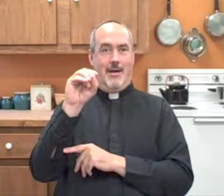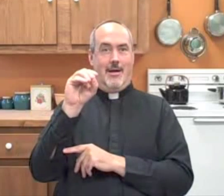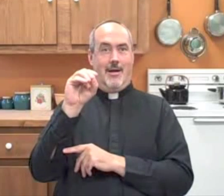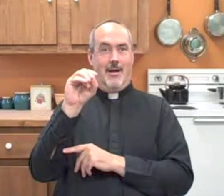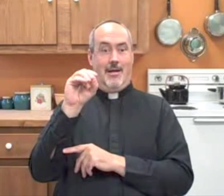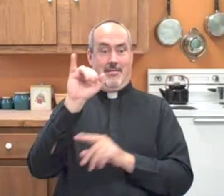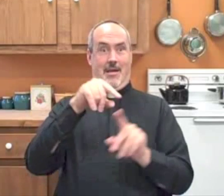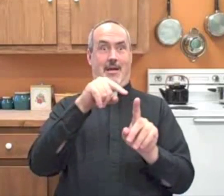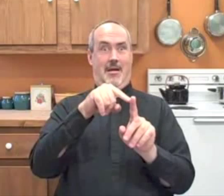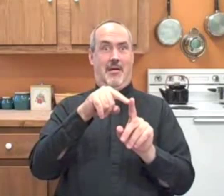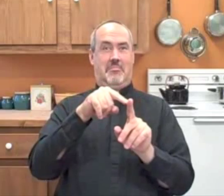Mayo.